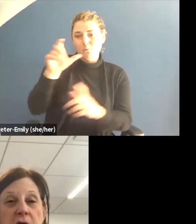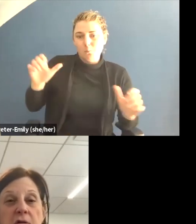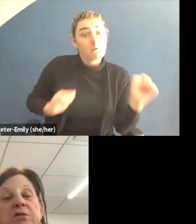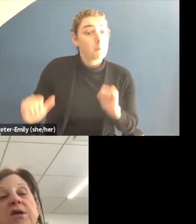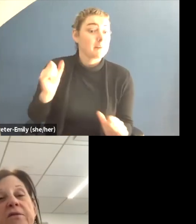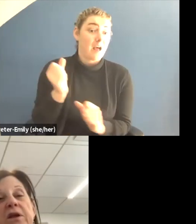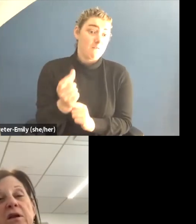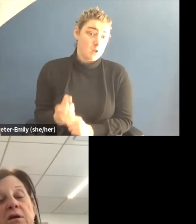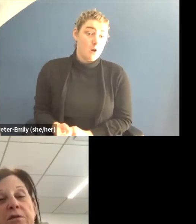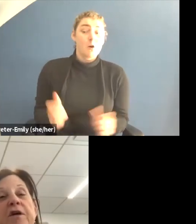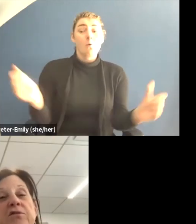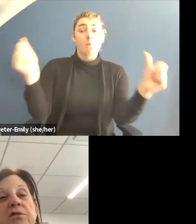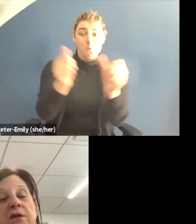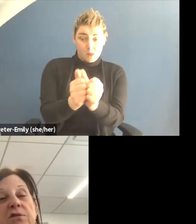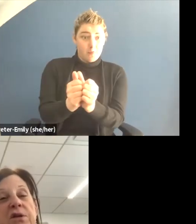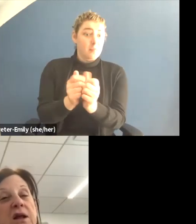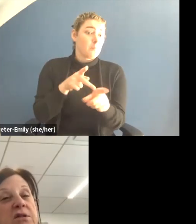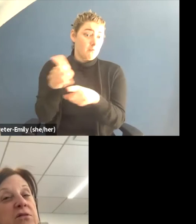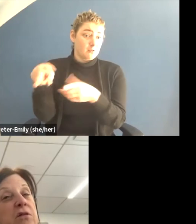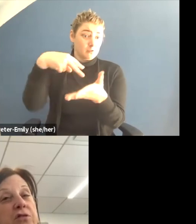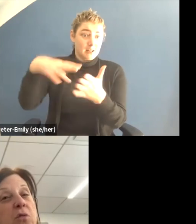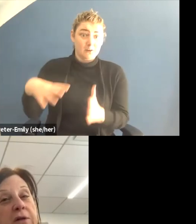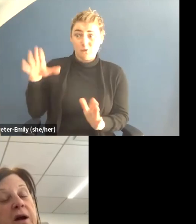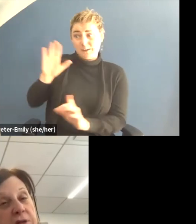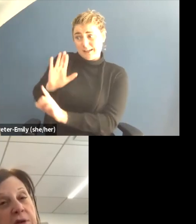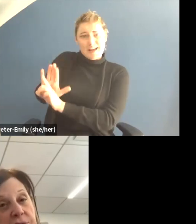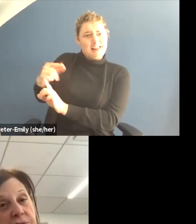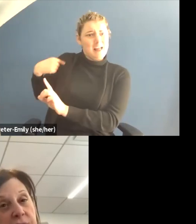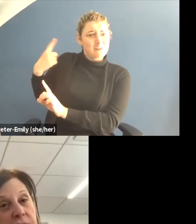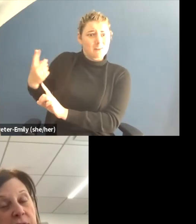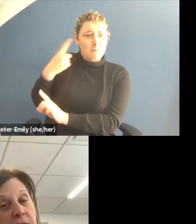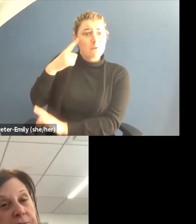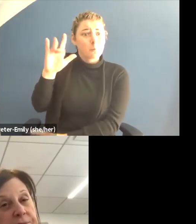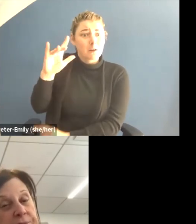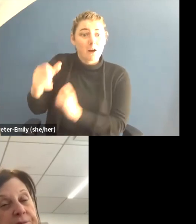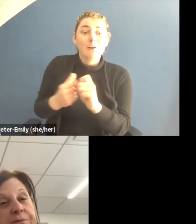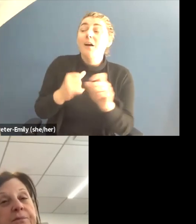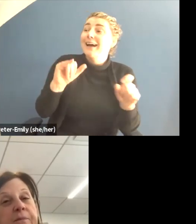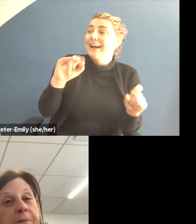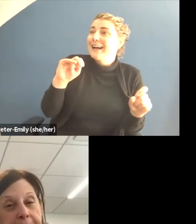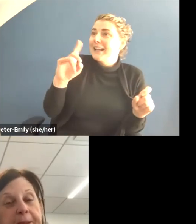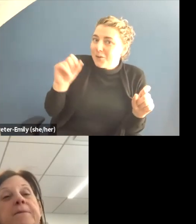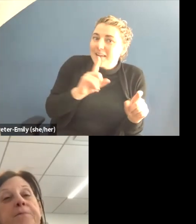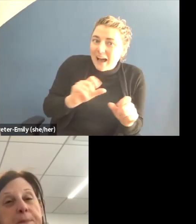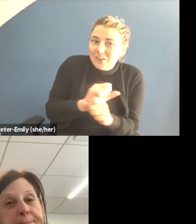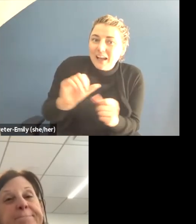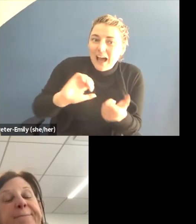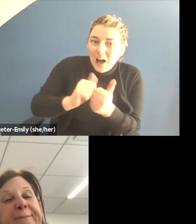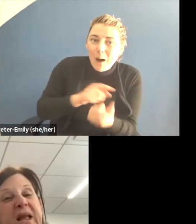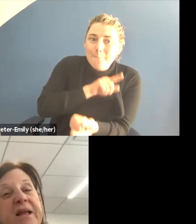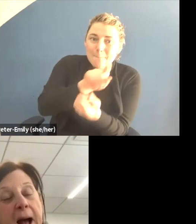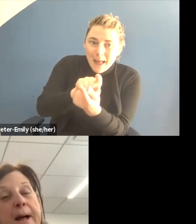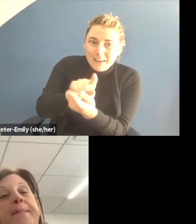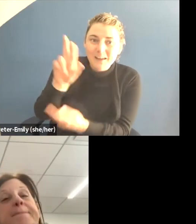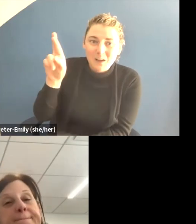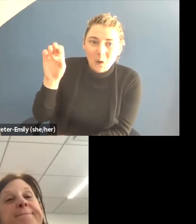year alongside the professional dancers and has done so for 25 years. It's in fact how I met Restoration for the first